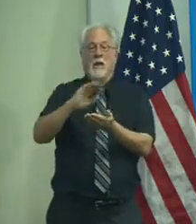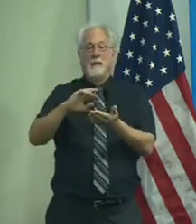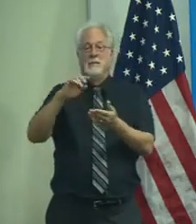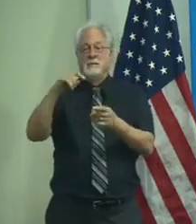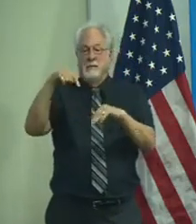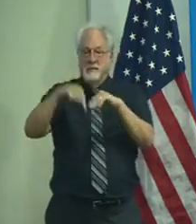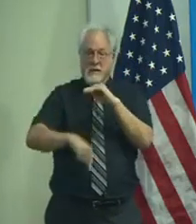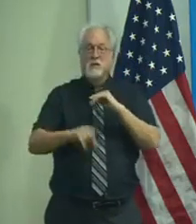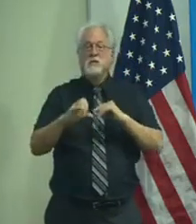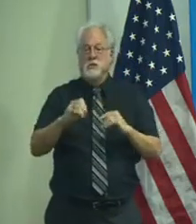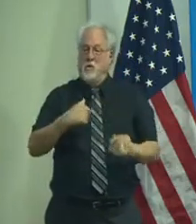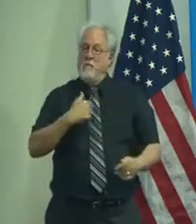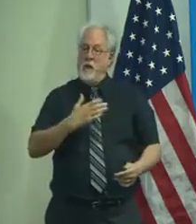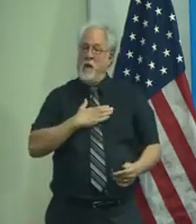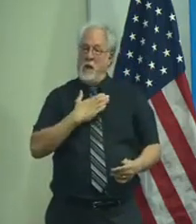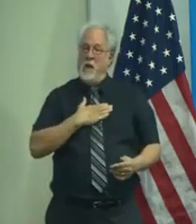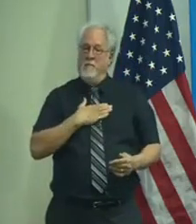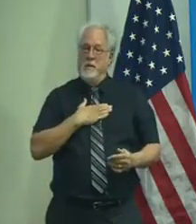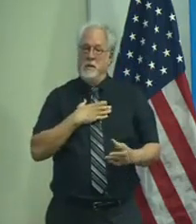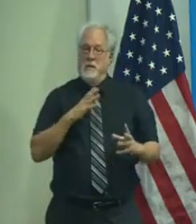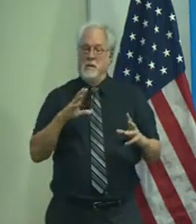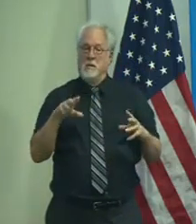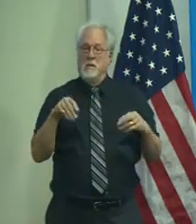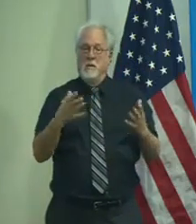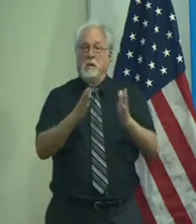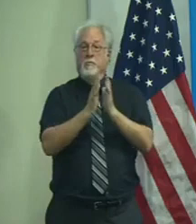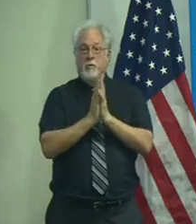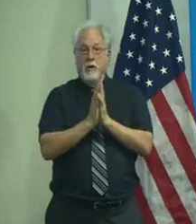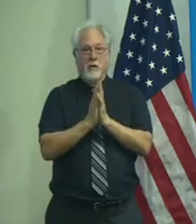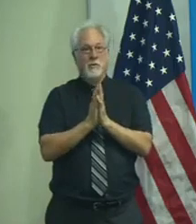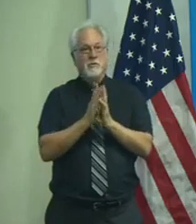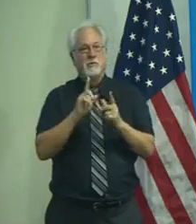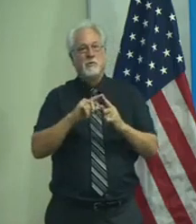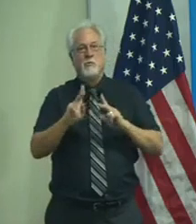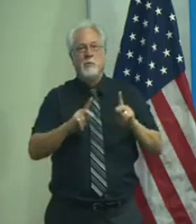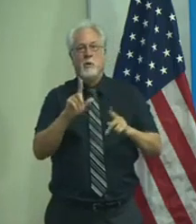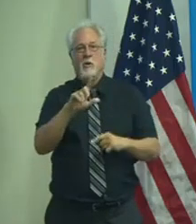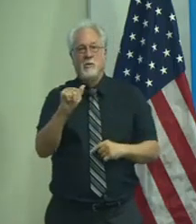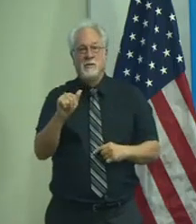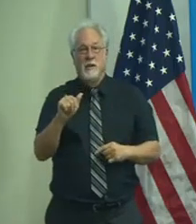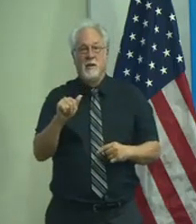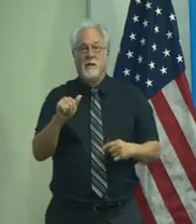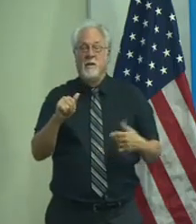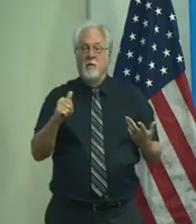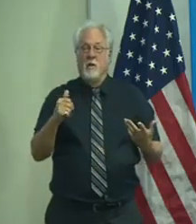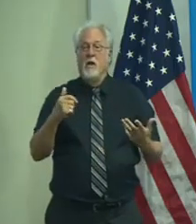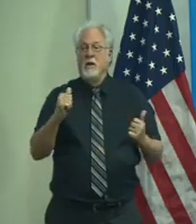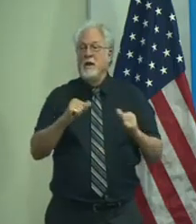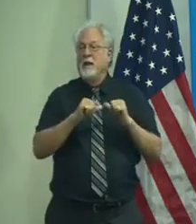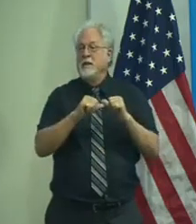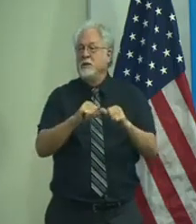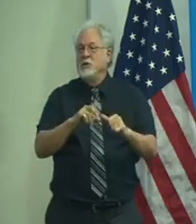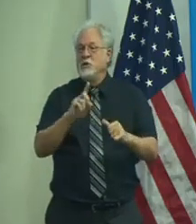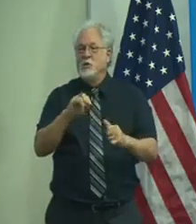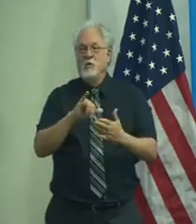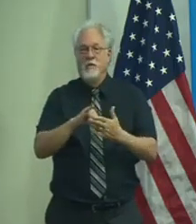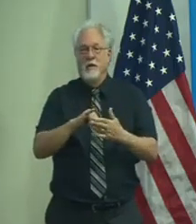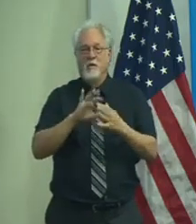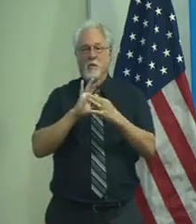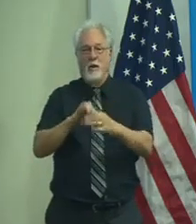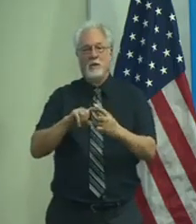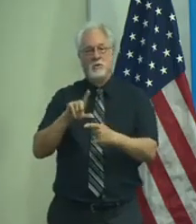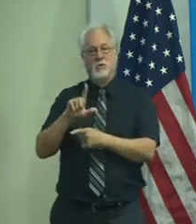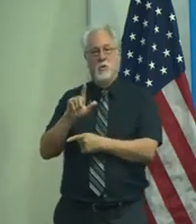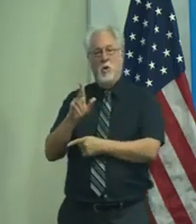So I'm happy to attribute that to the prayers of the people of Louisiana. Well, we can continue to do that as it relates